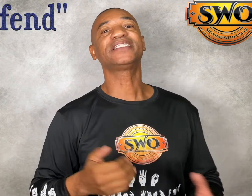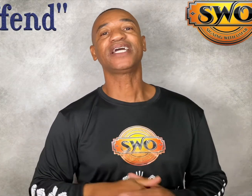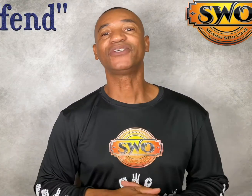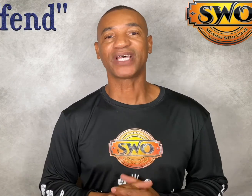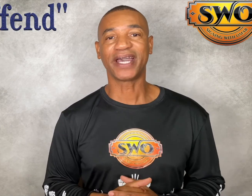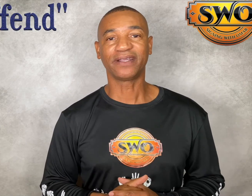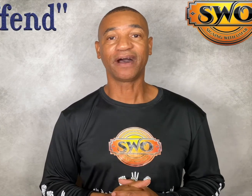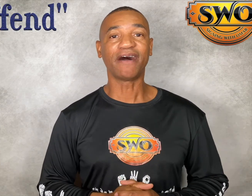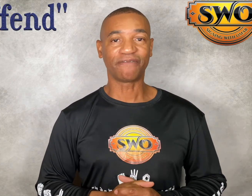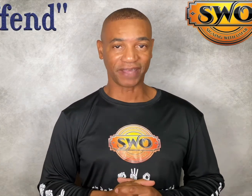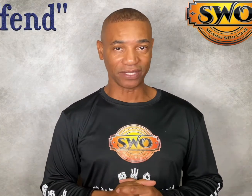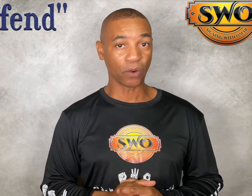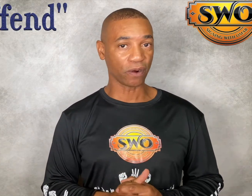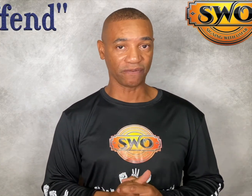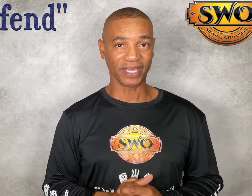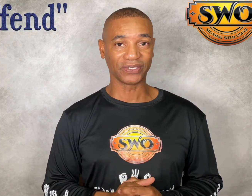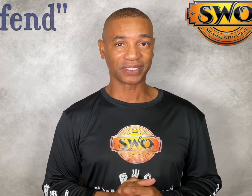you sign offend or offense.